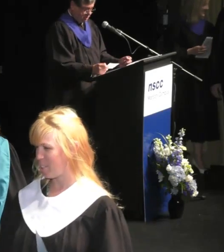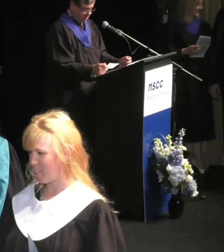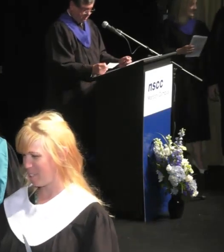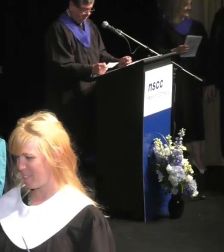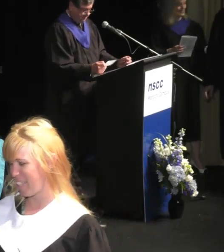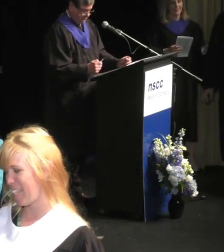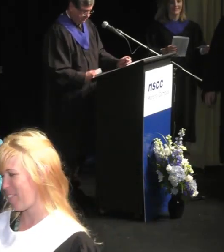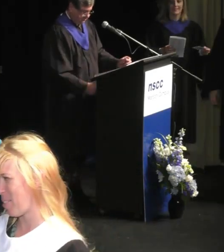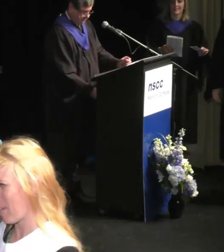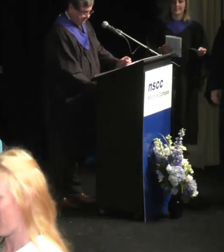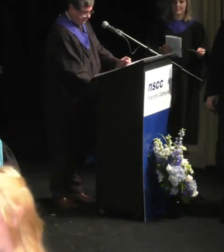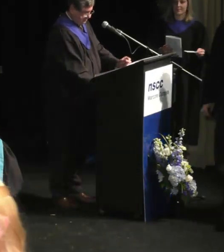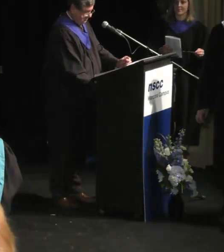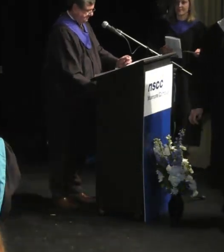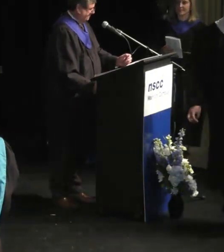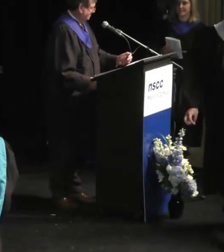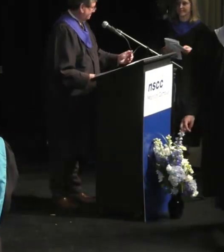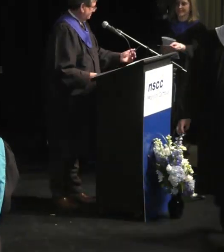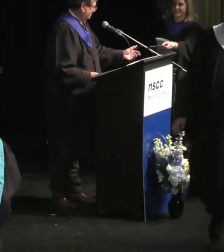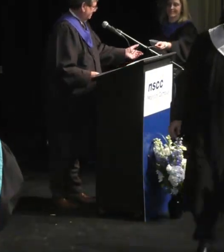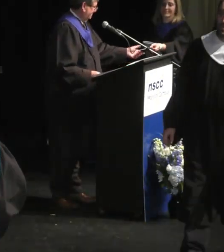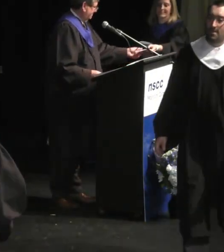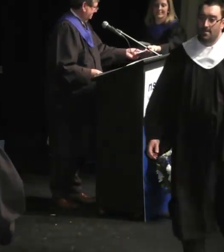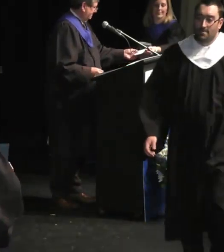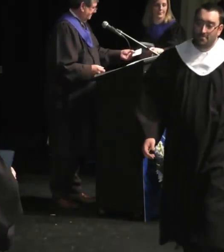James Burchell.